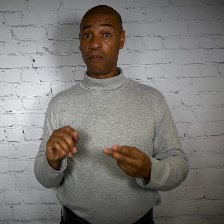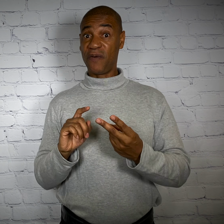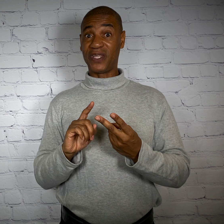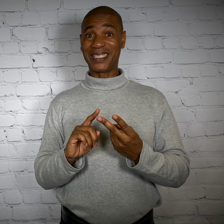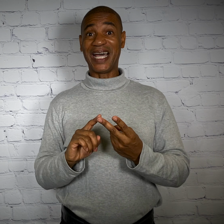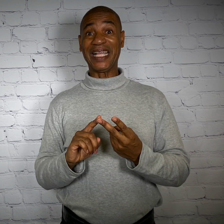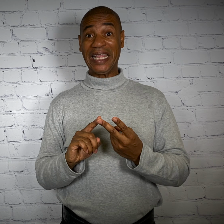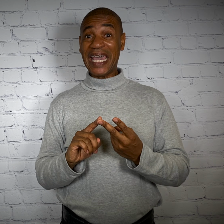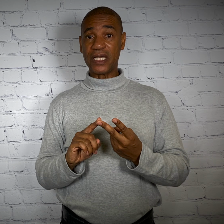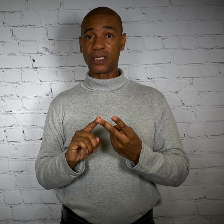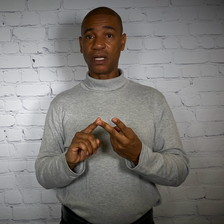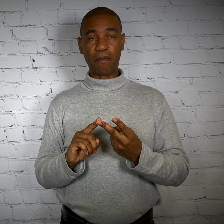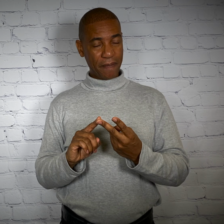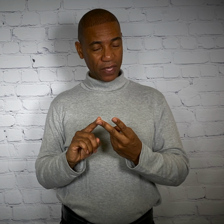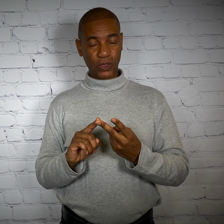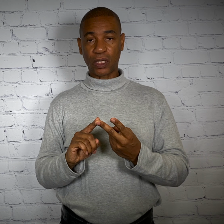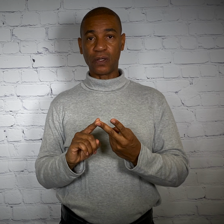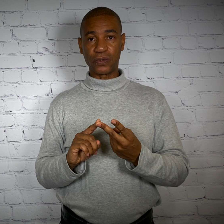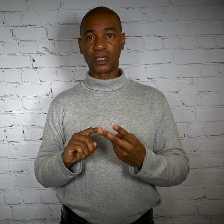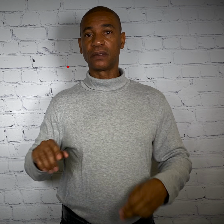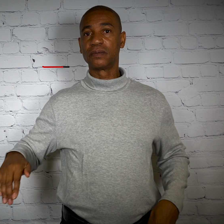But for the sign late, my mouth was closed.